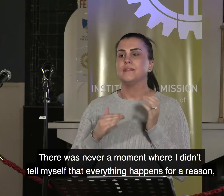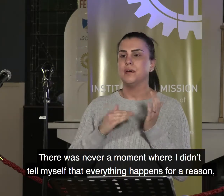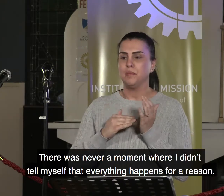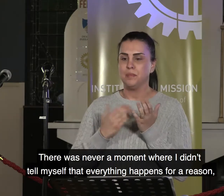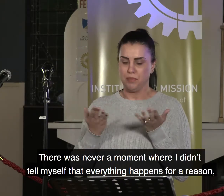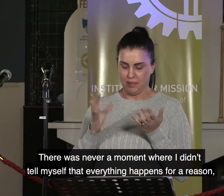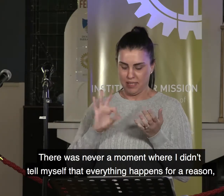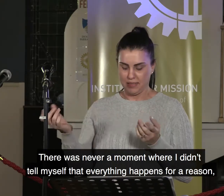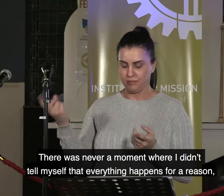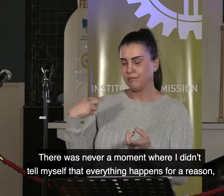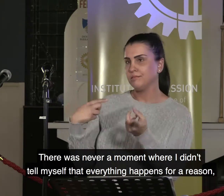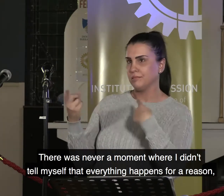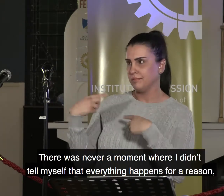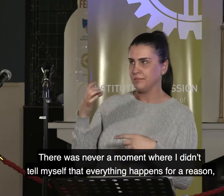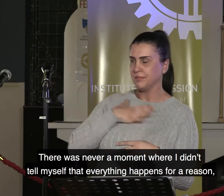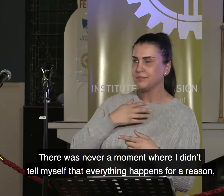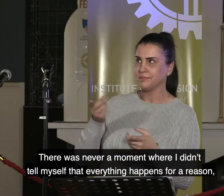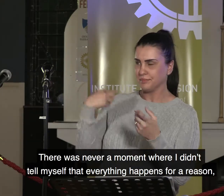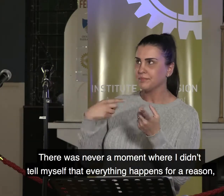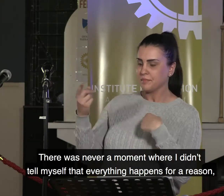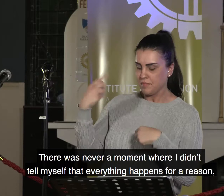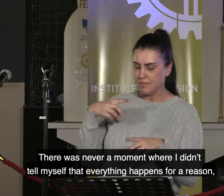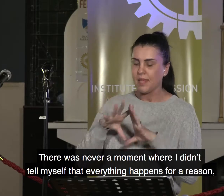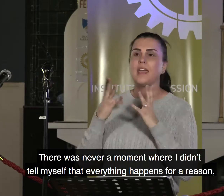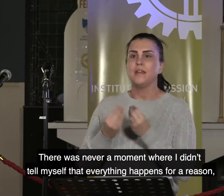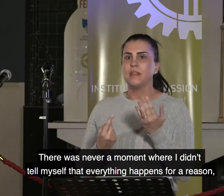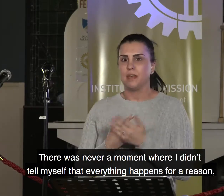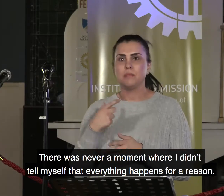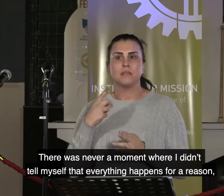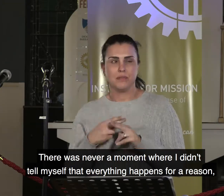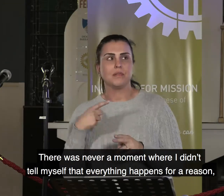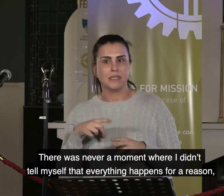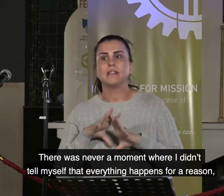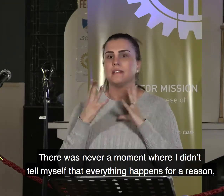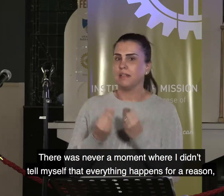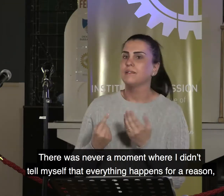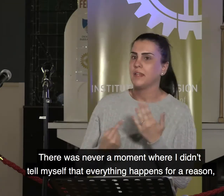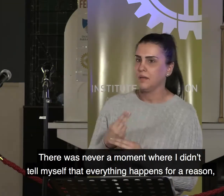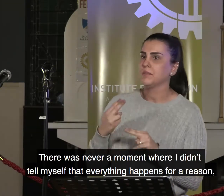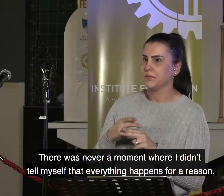There was never a moment where I didn't tell myself that everything happens for a reason.